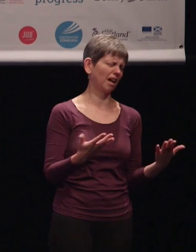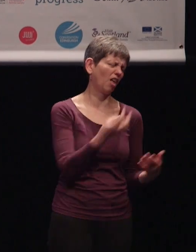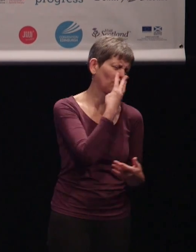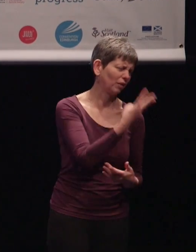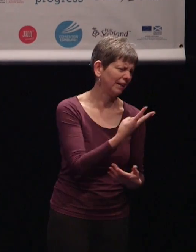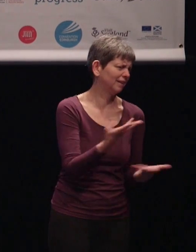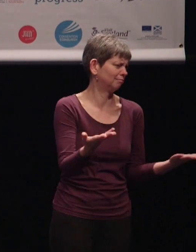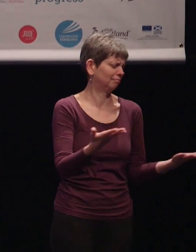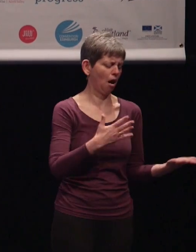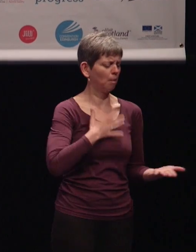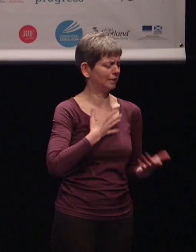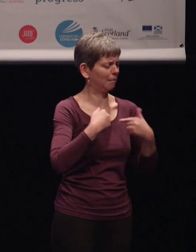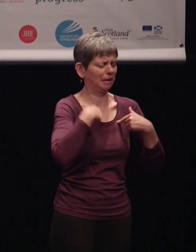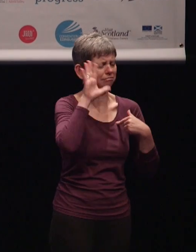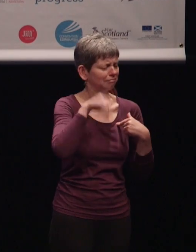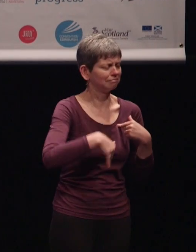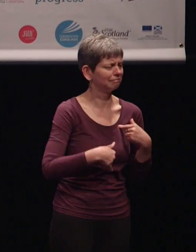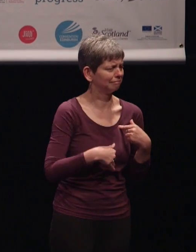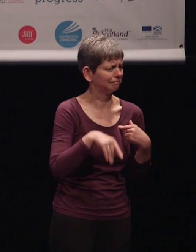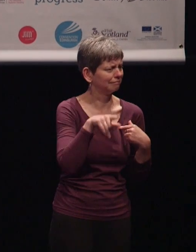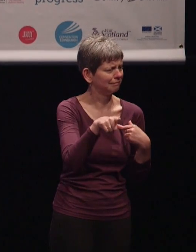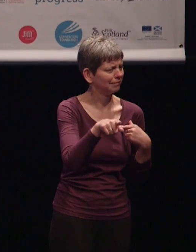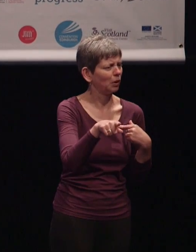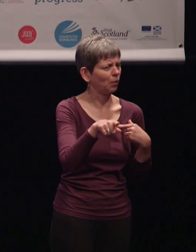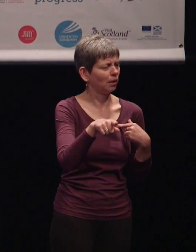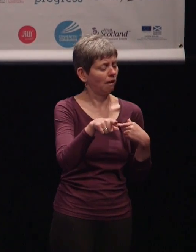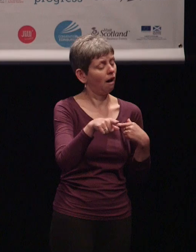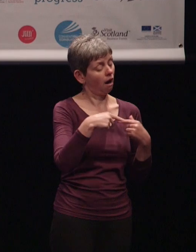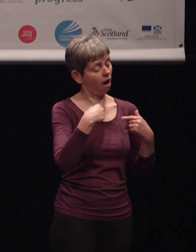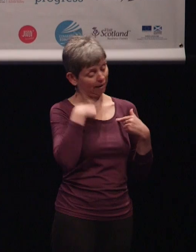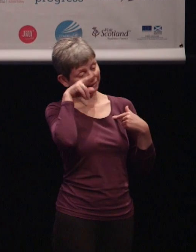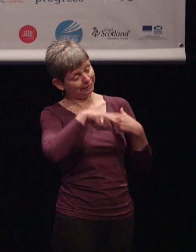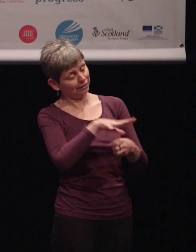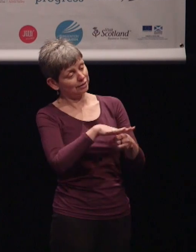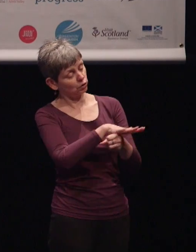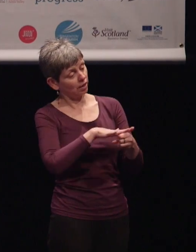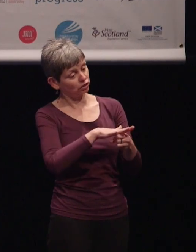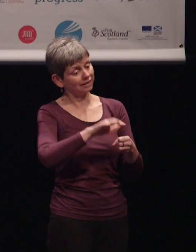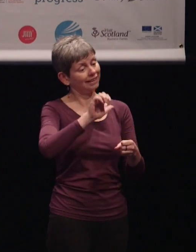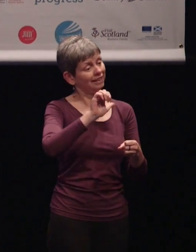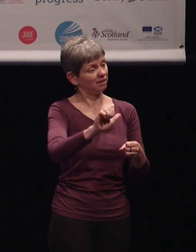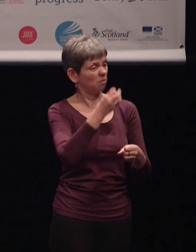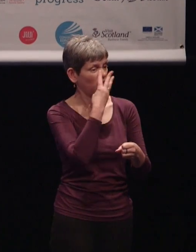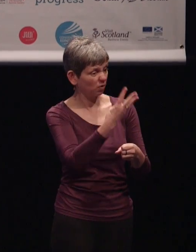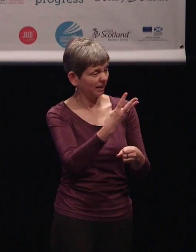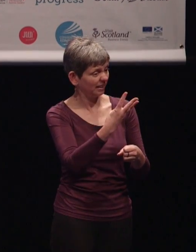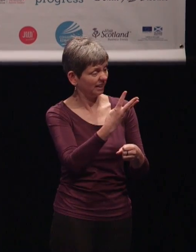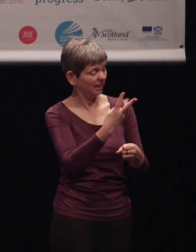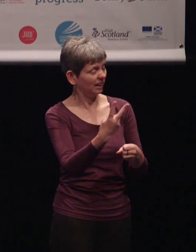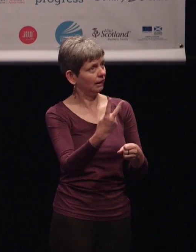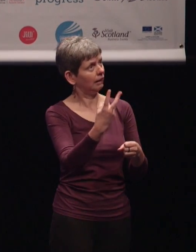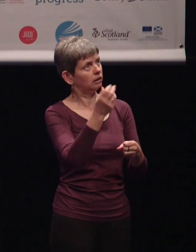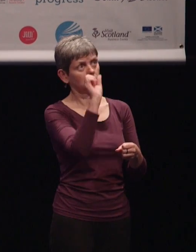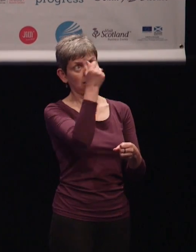So why should I be upset? He can't see the situation from my perspective, right? What